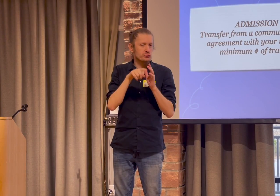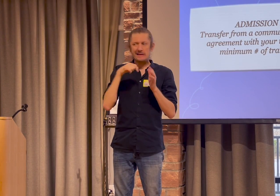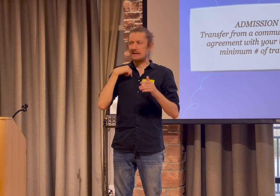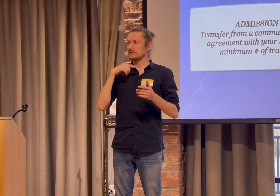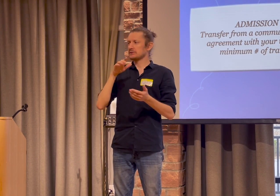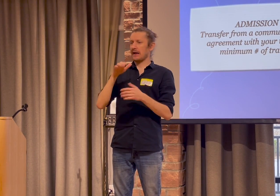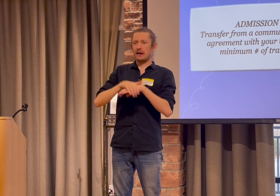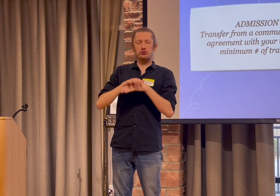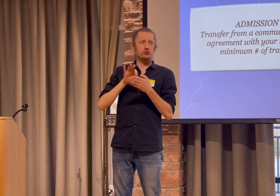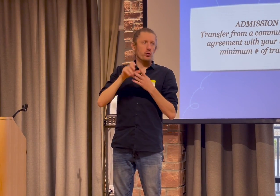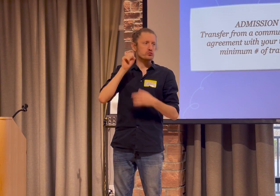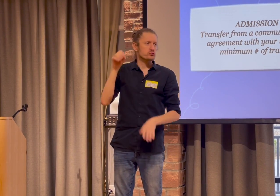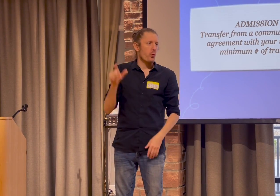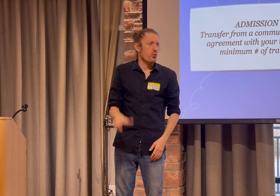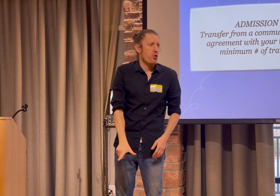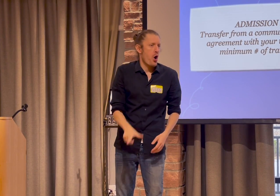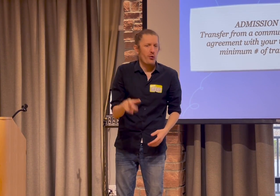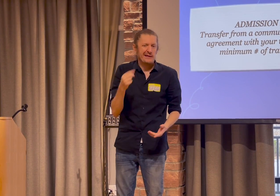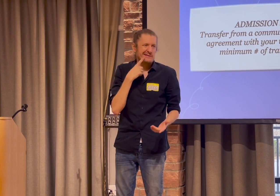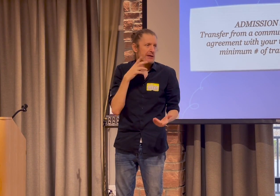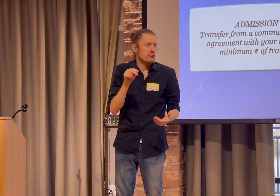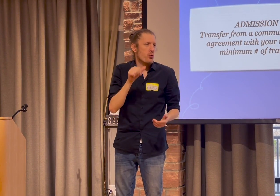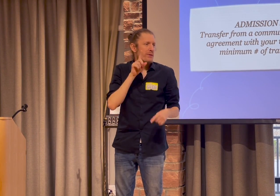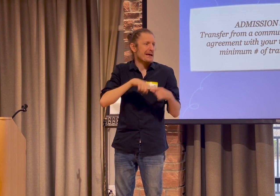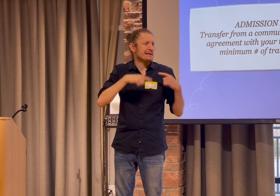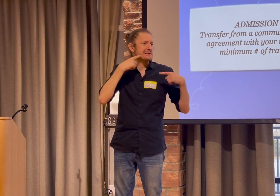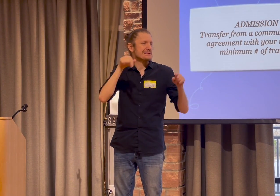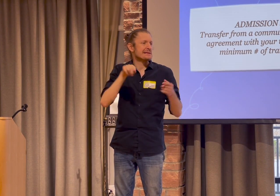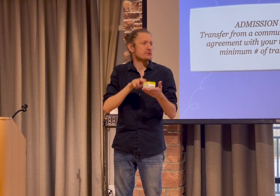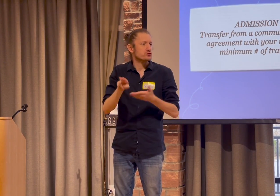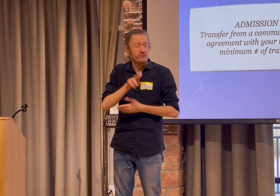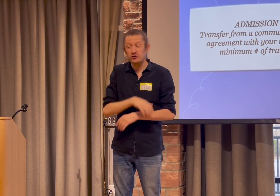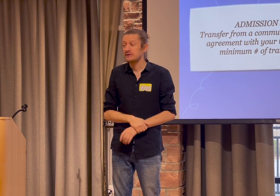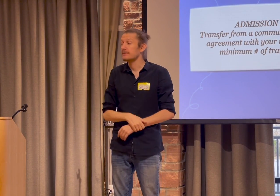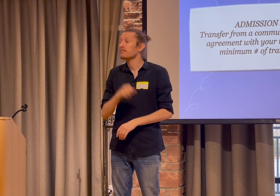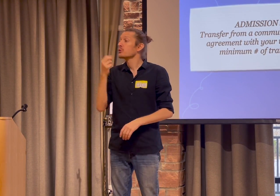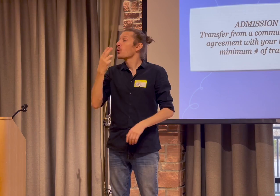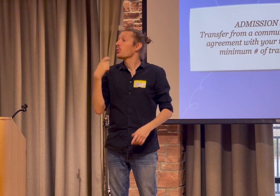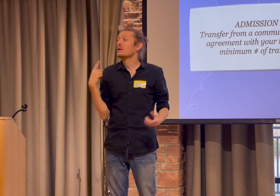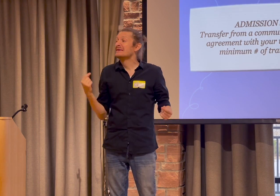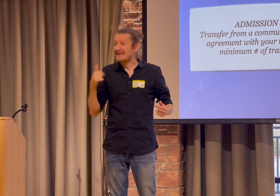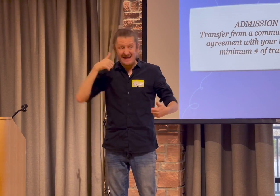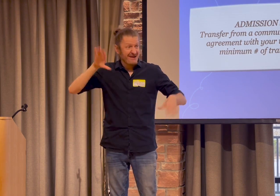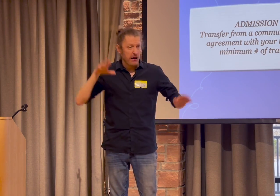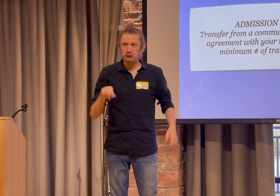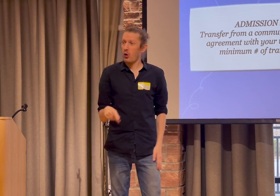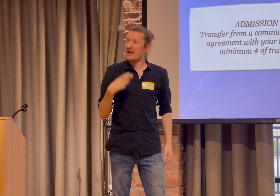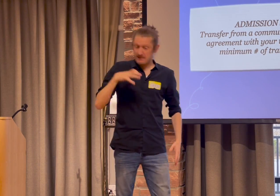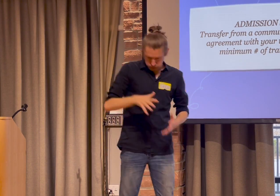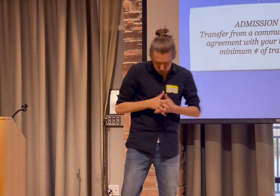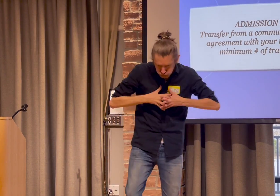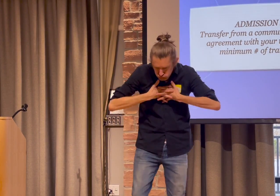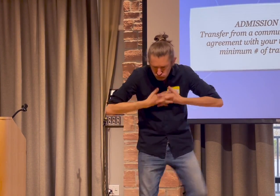Connecticut. They didn't let him in because his English was so low, and they said, you can't succeed